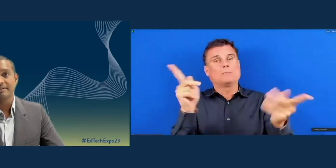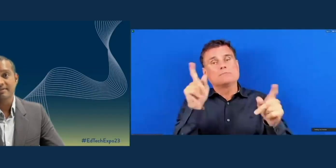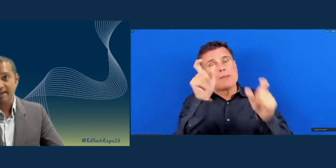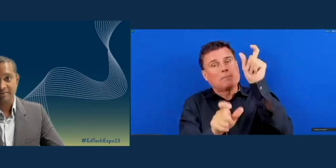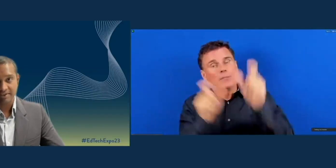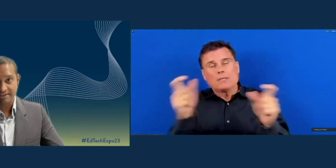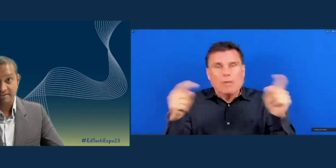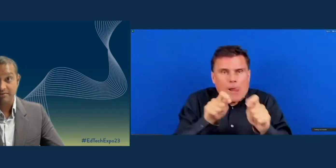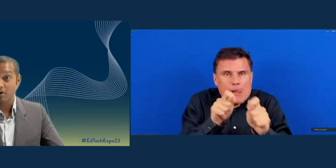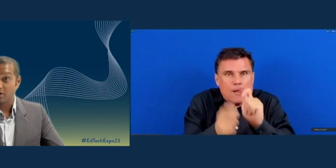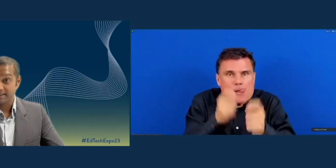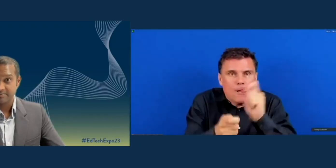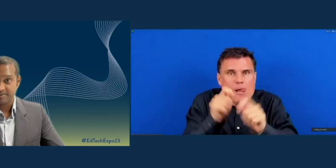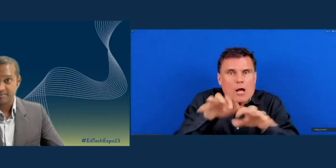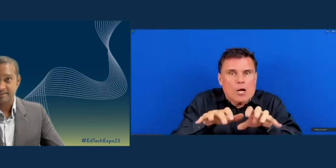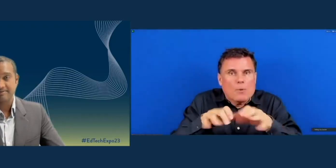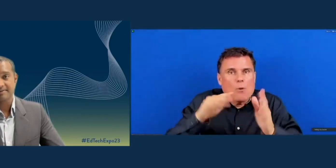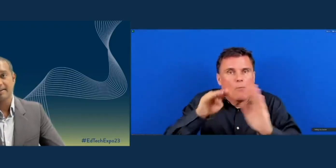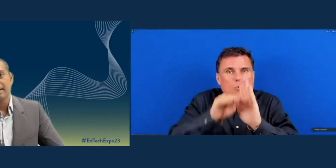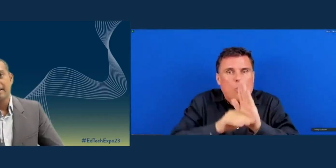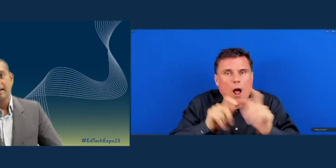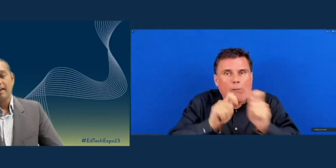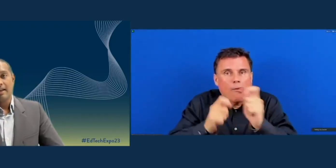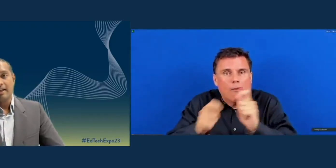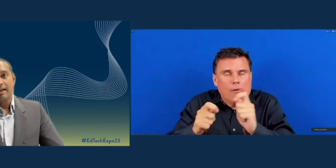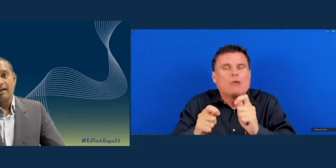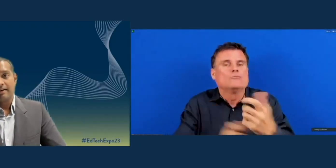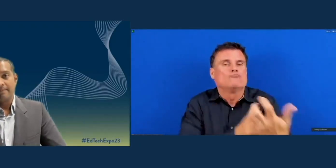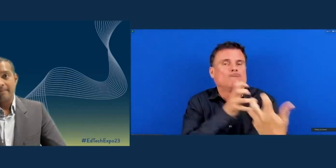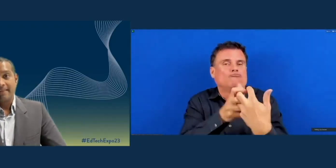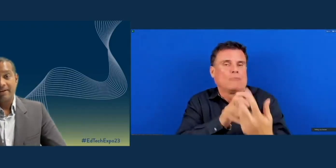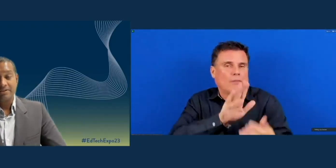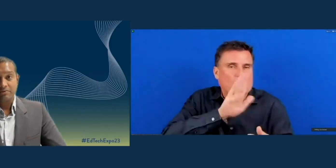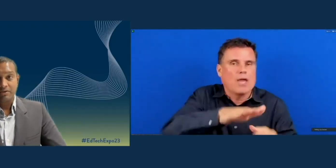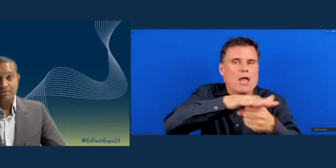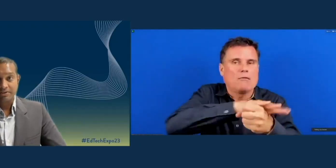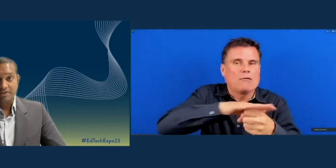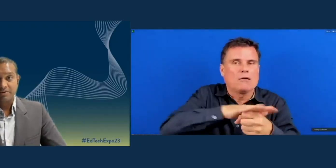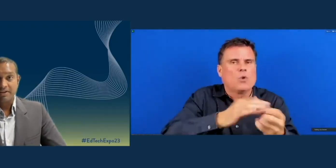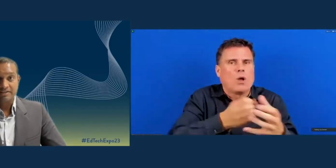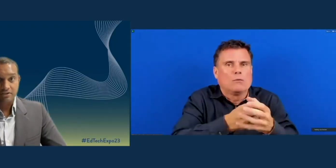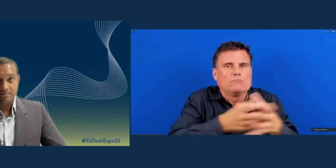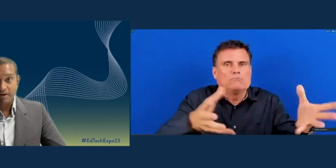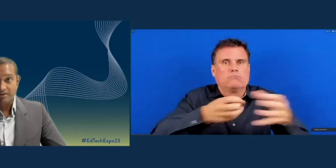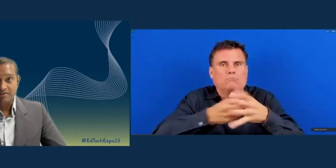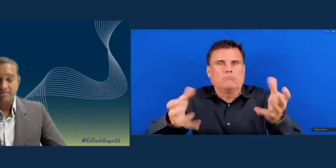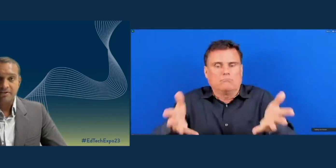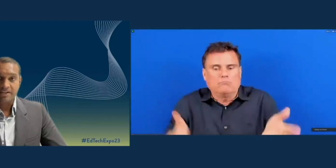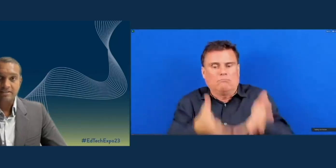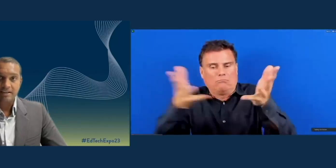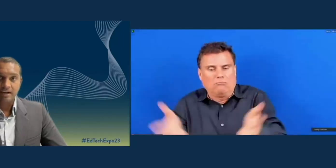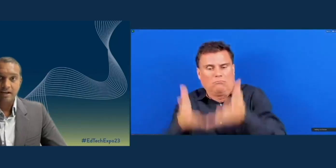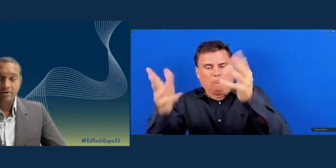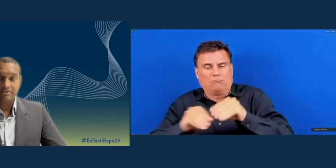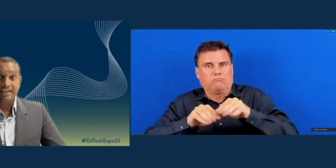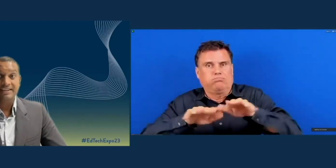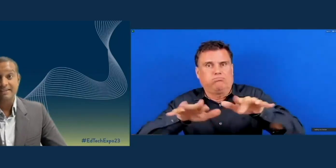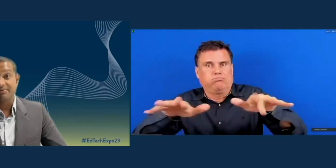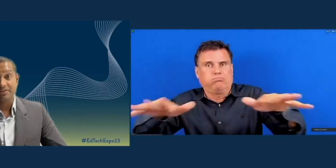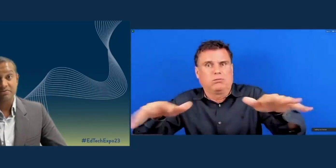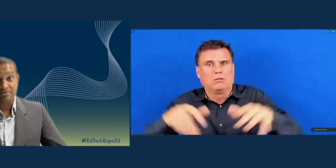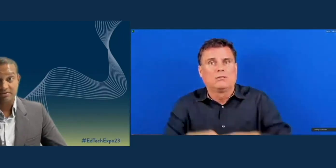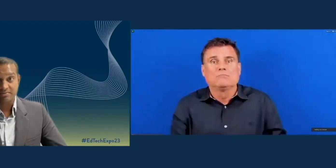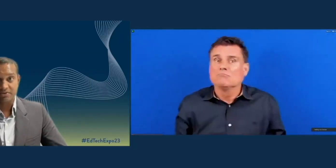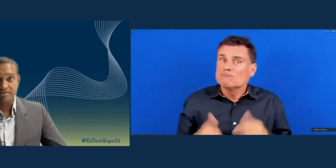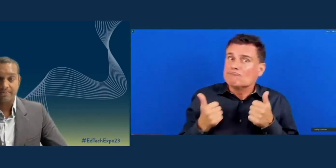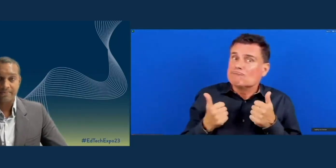rapid scalability from a content perspective. That was a wonderful experience and a good partnership for us. However, the next step for